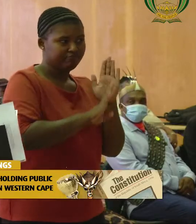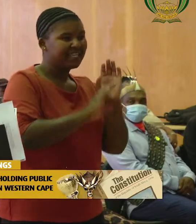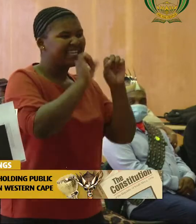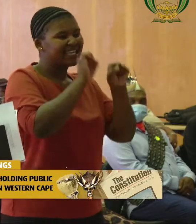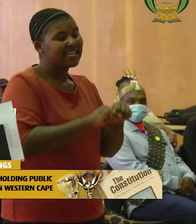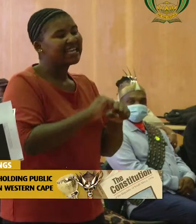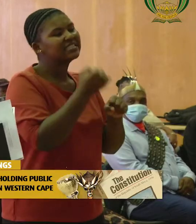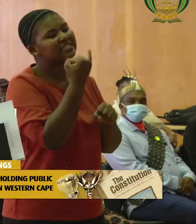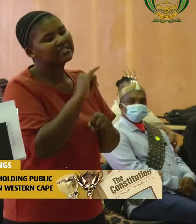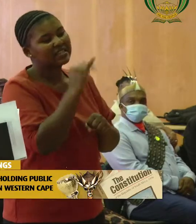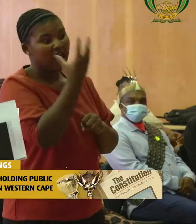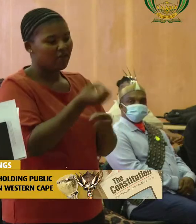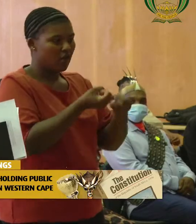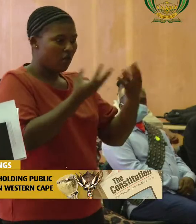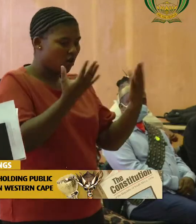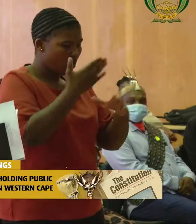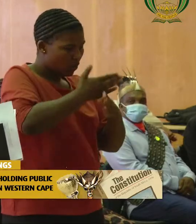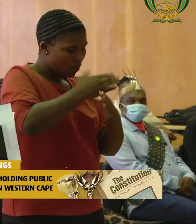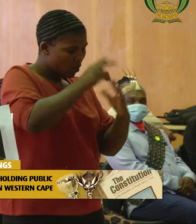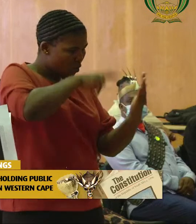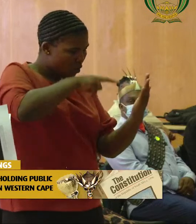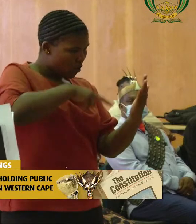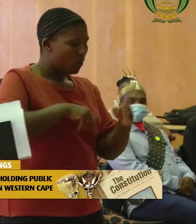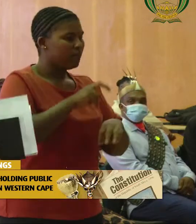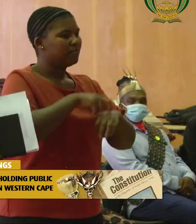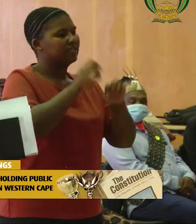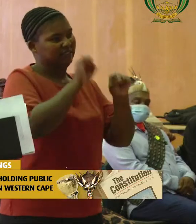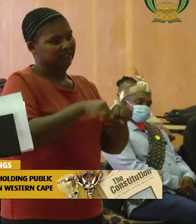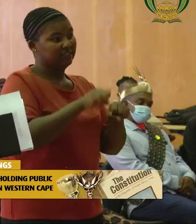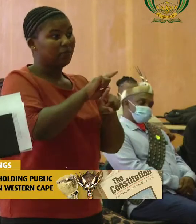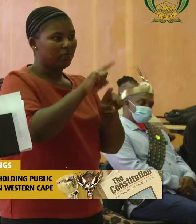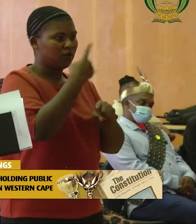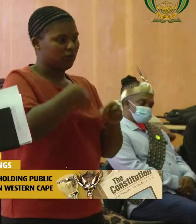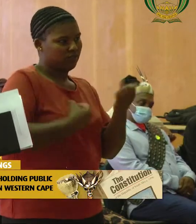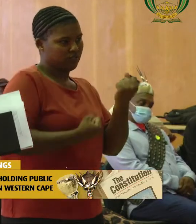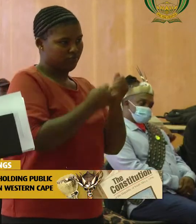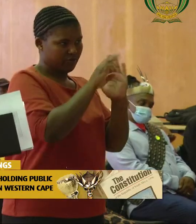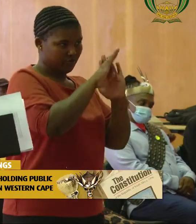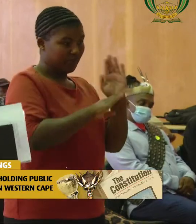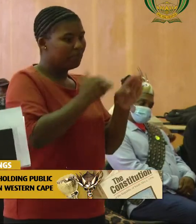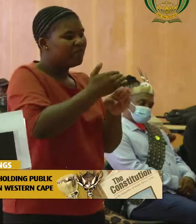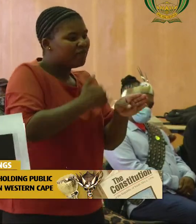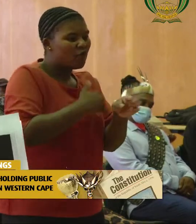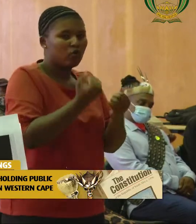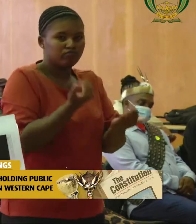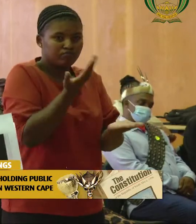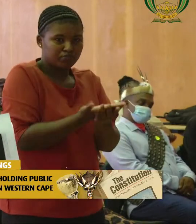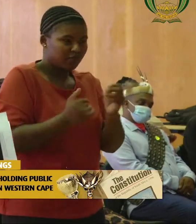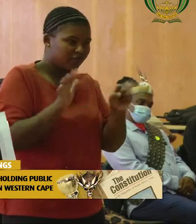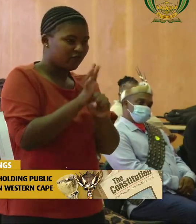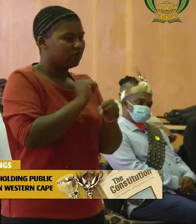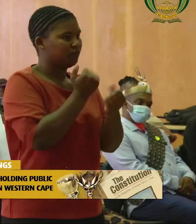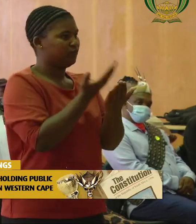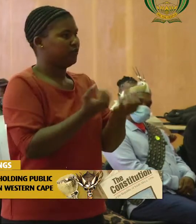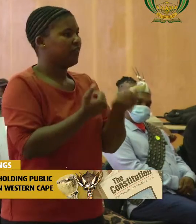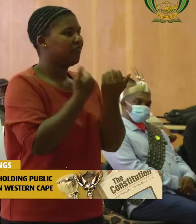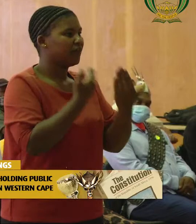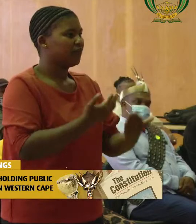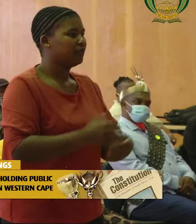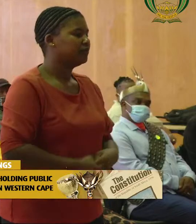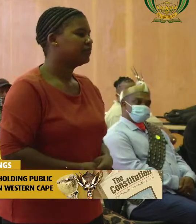is still too much work that has still to be done on the bill before we can fully support it. I thank